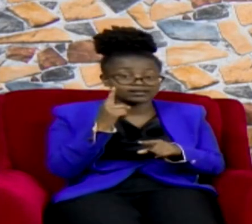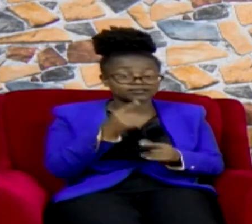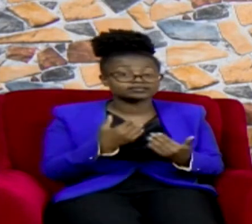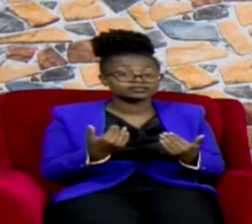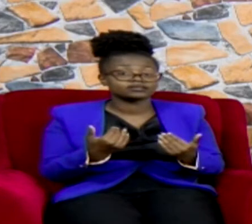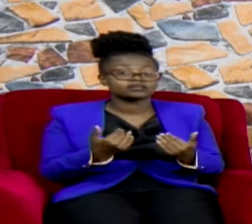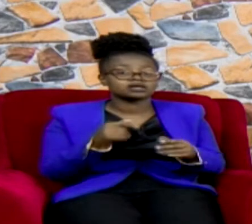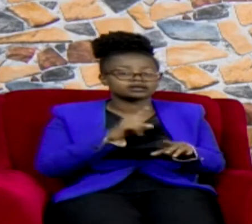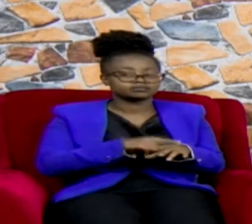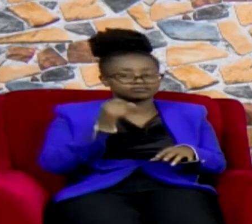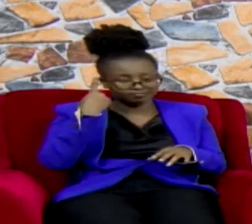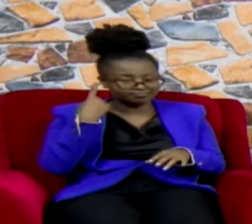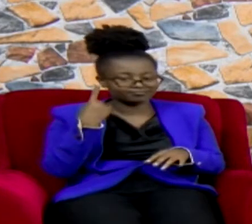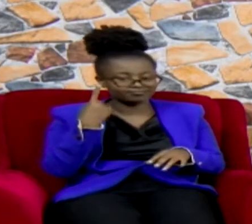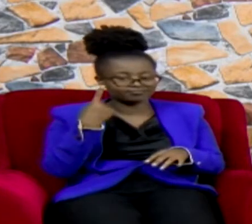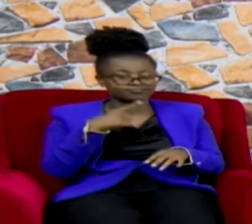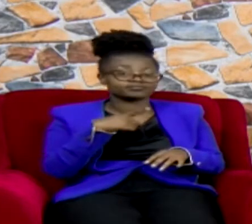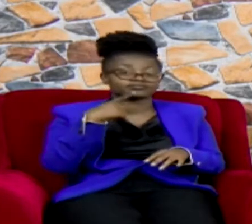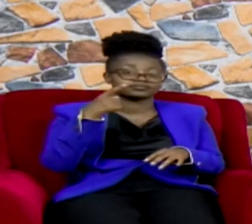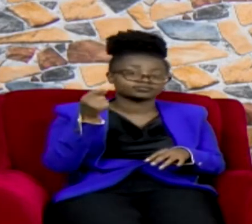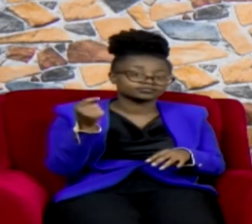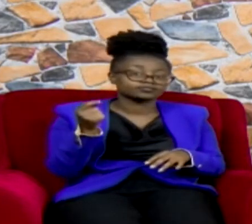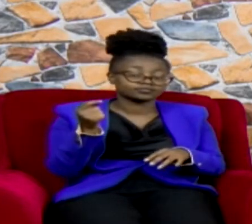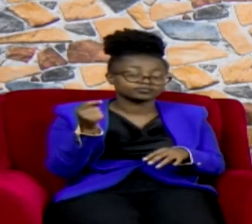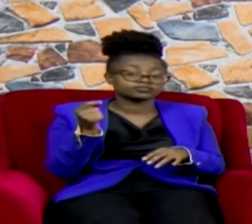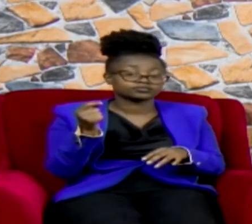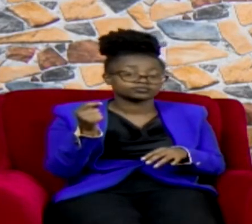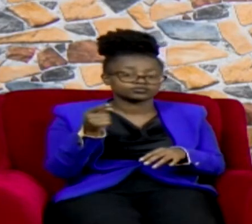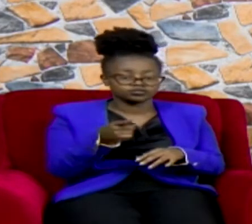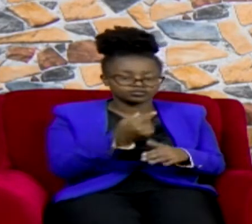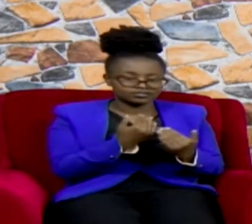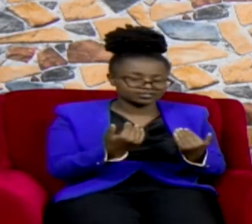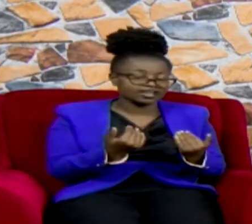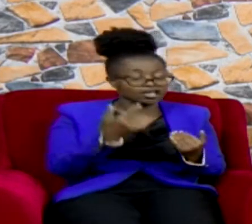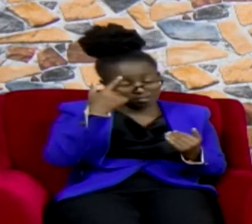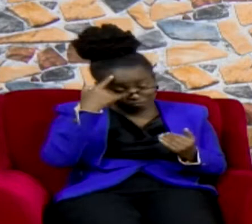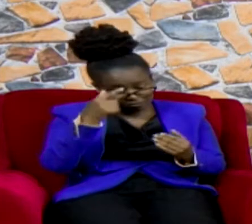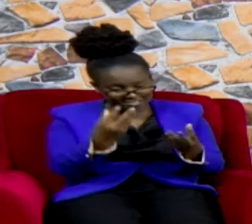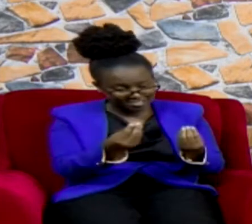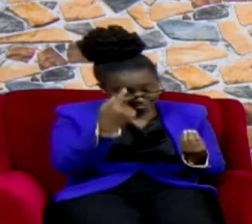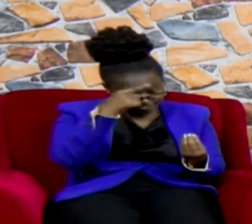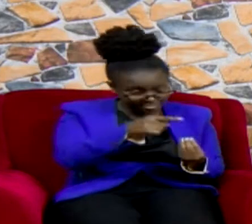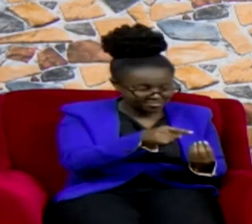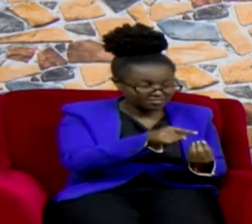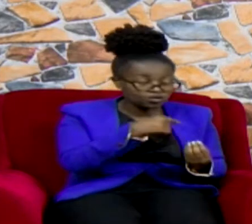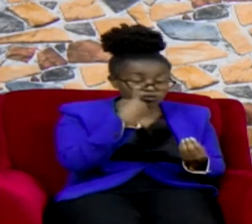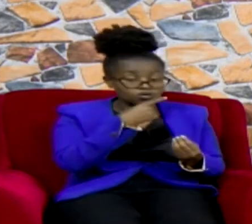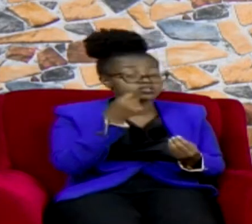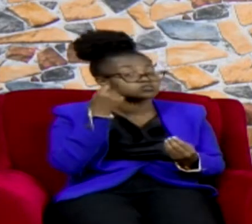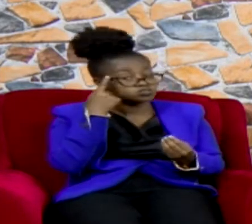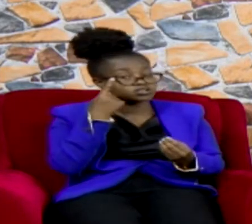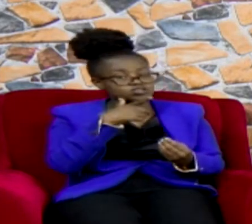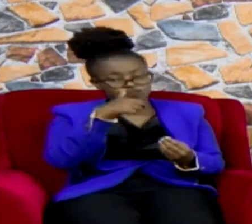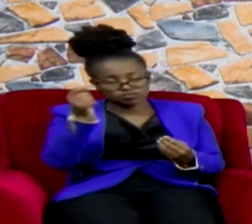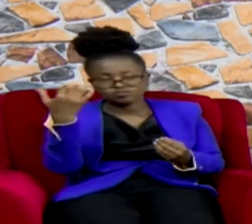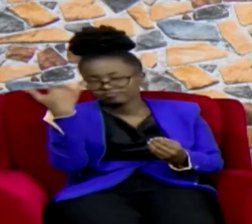child, once they understand, they may go now to this child. It's easier for this one who is able to understand to go